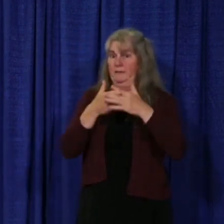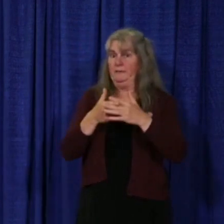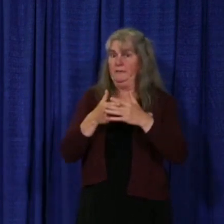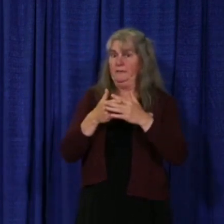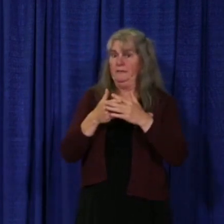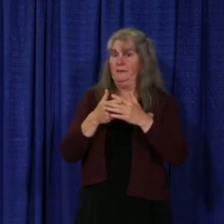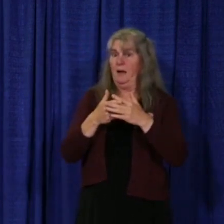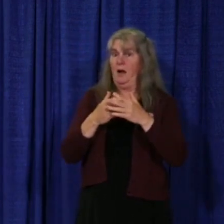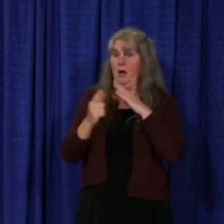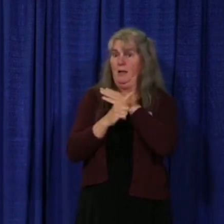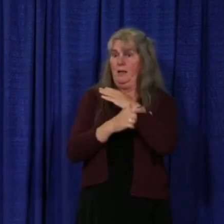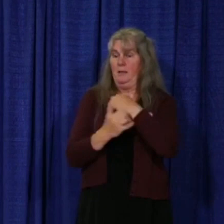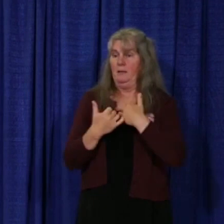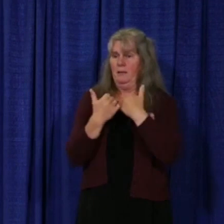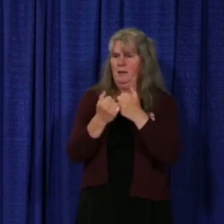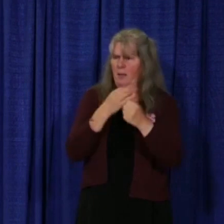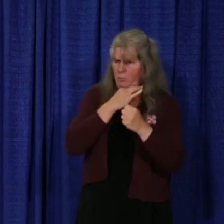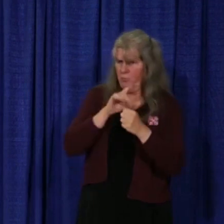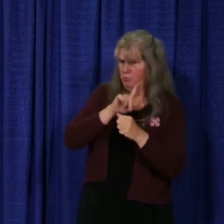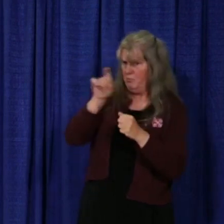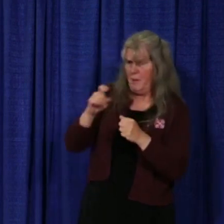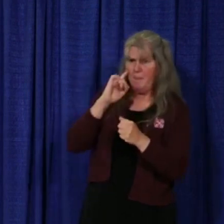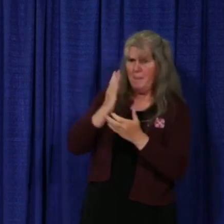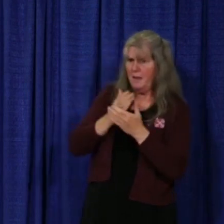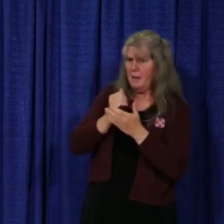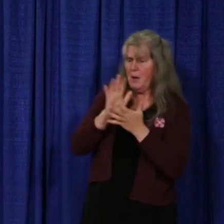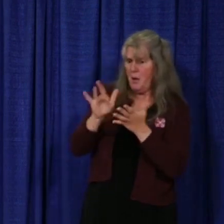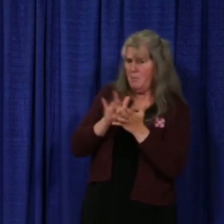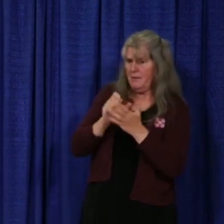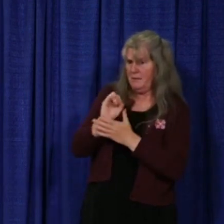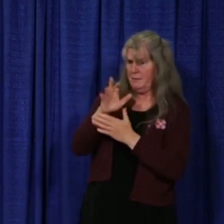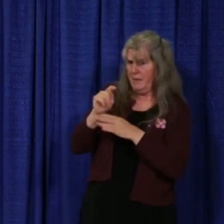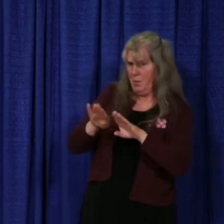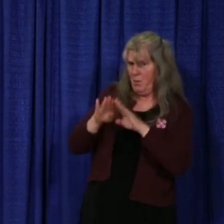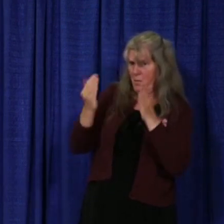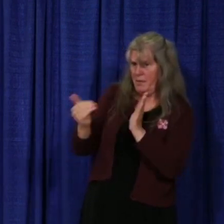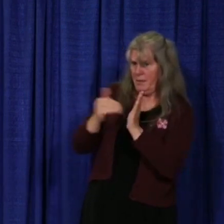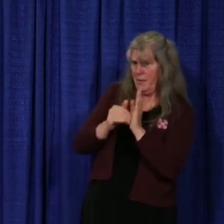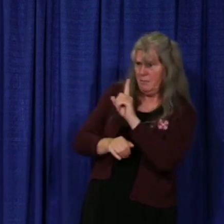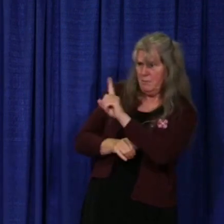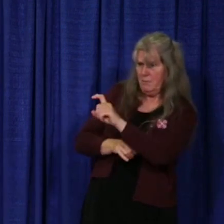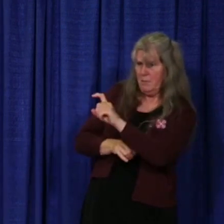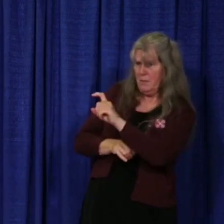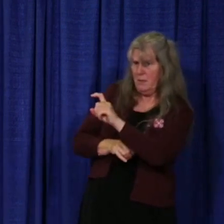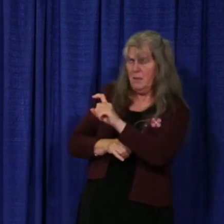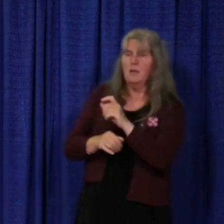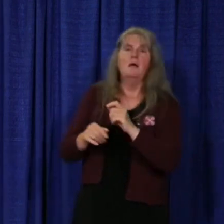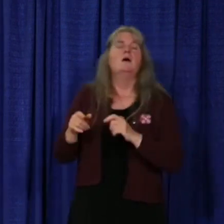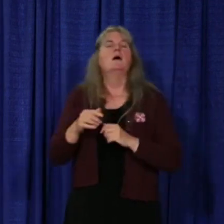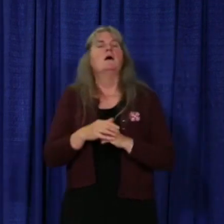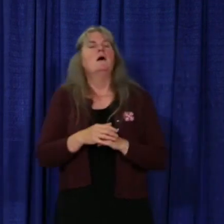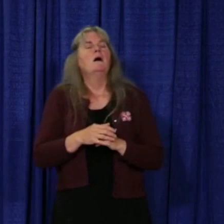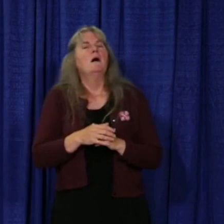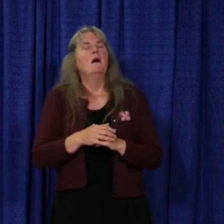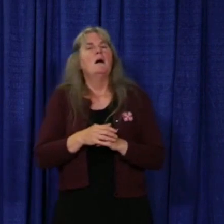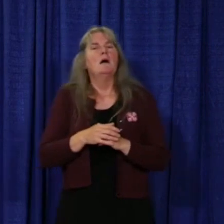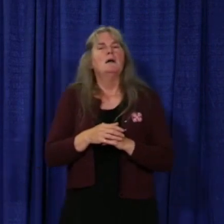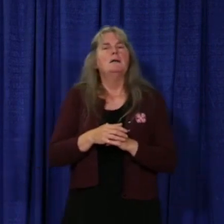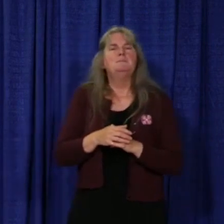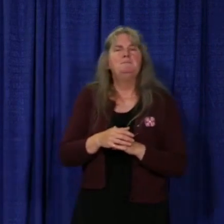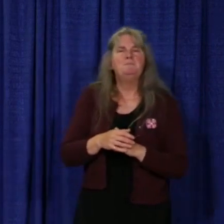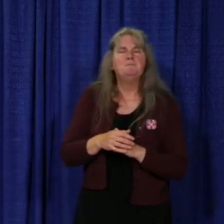in mid-September? Because there's certainly a lot to talk about. So, again, when it comes